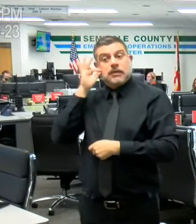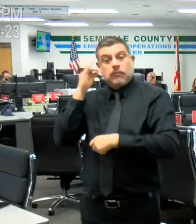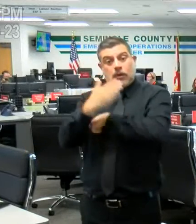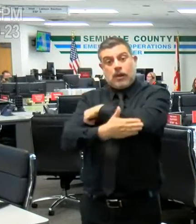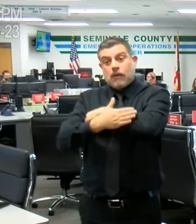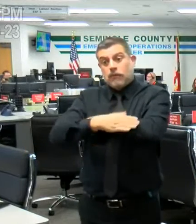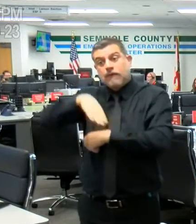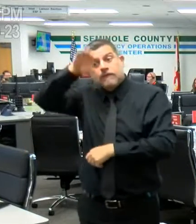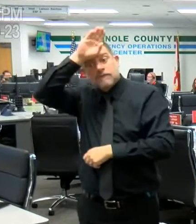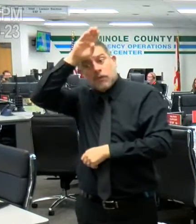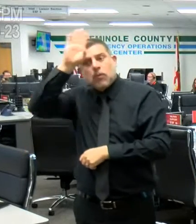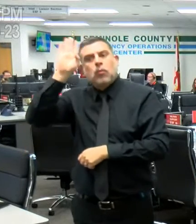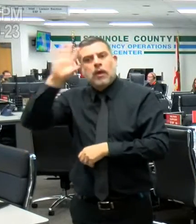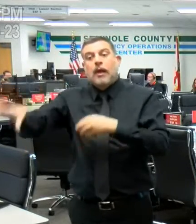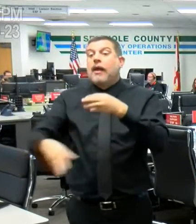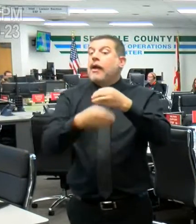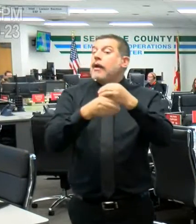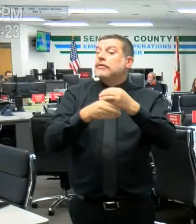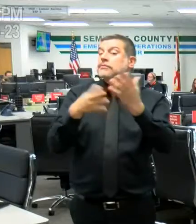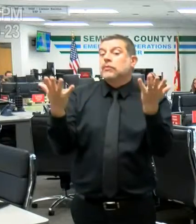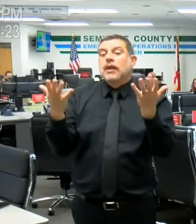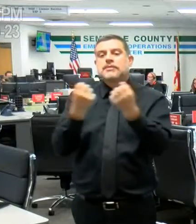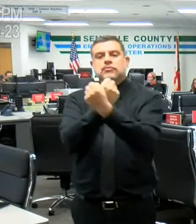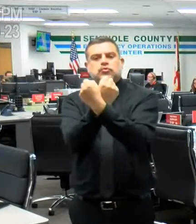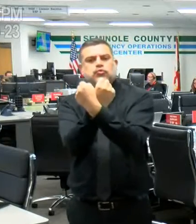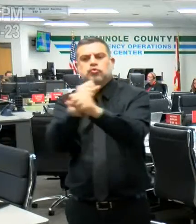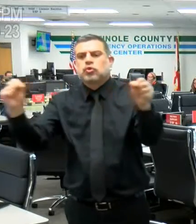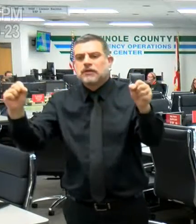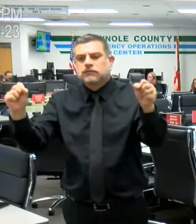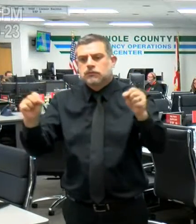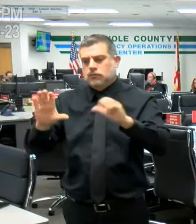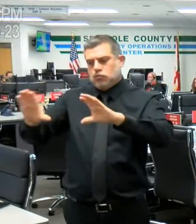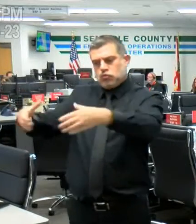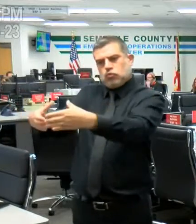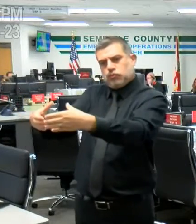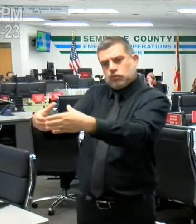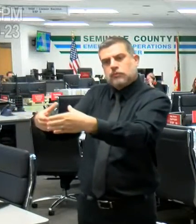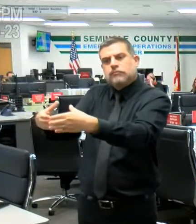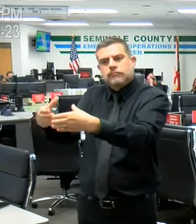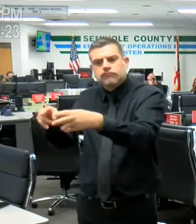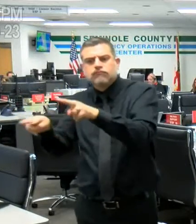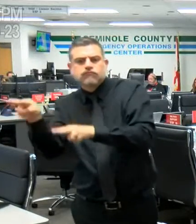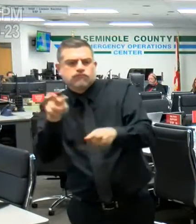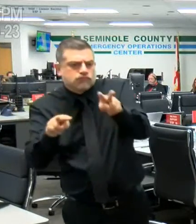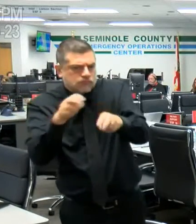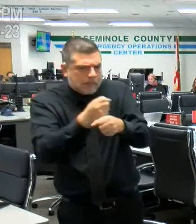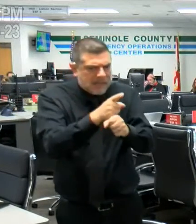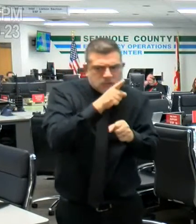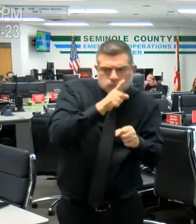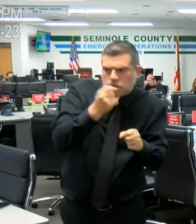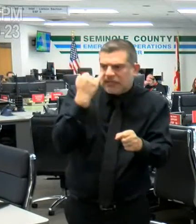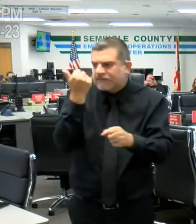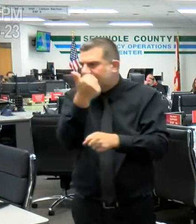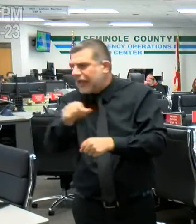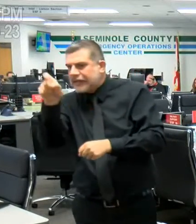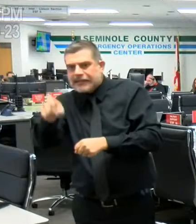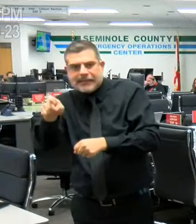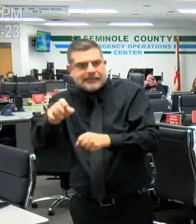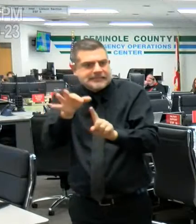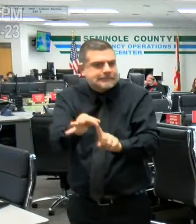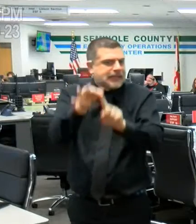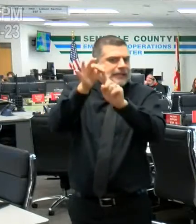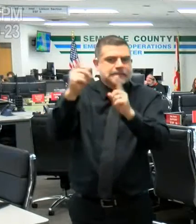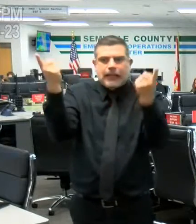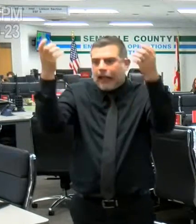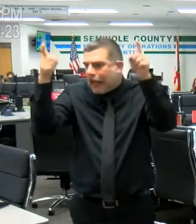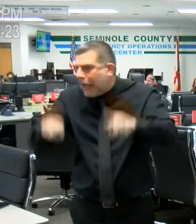adding an additional rescue unit to handle any special needs individuals that may have concerns or issues during